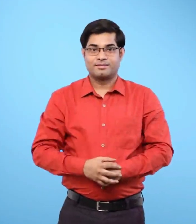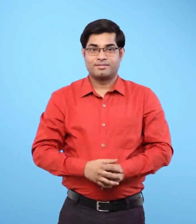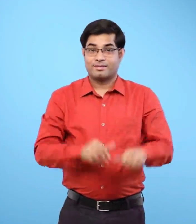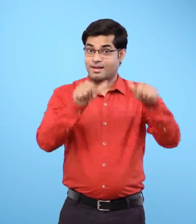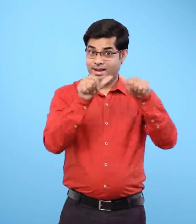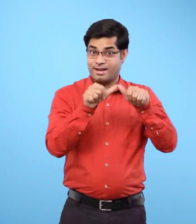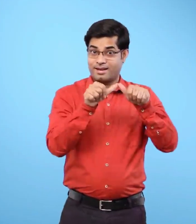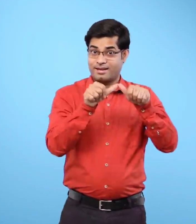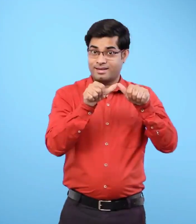A.